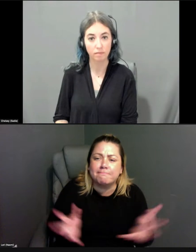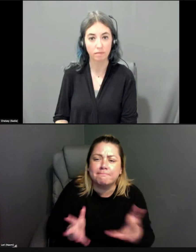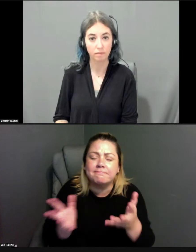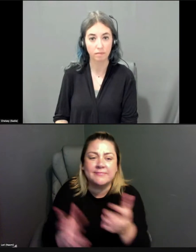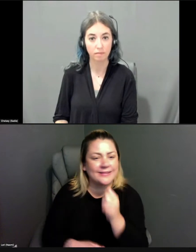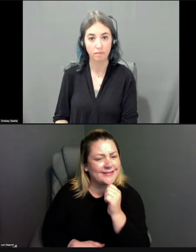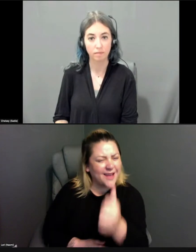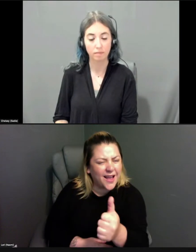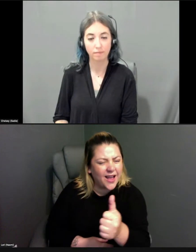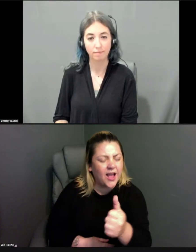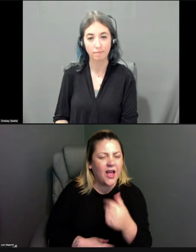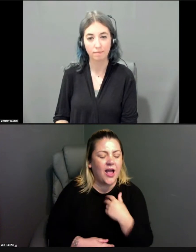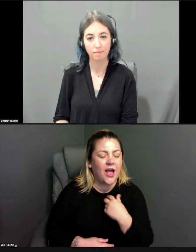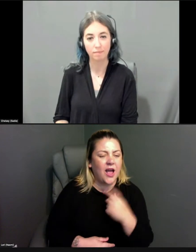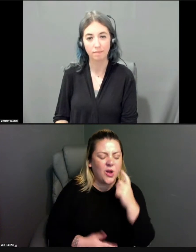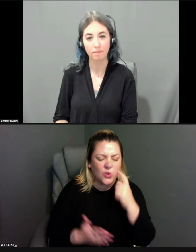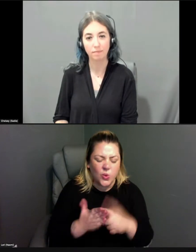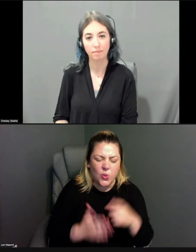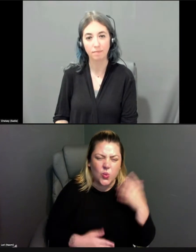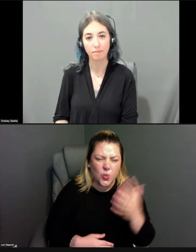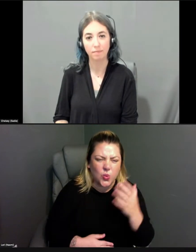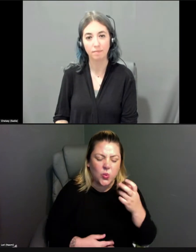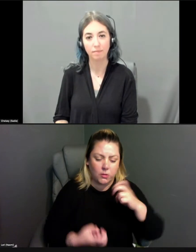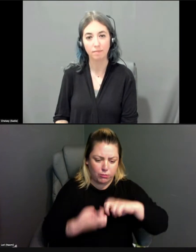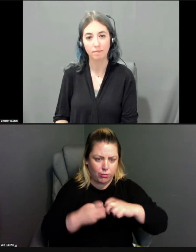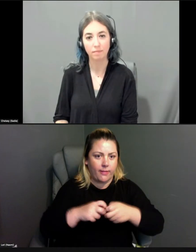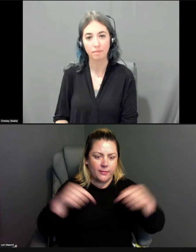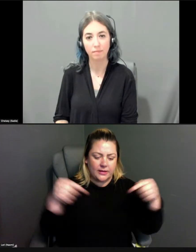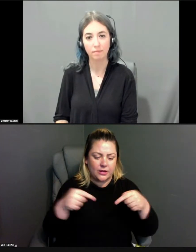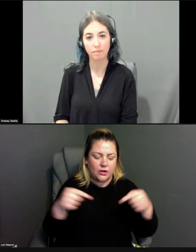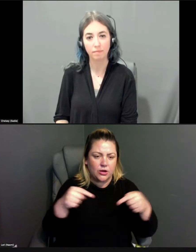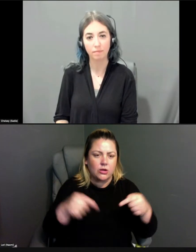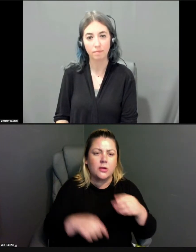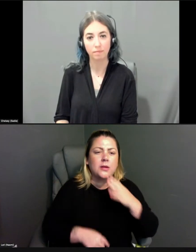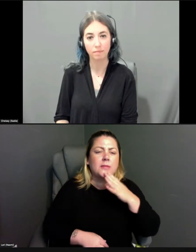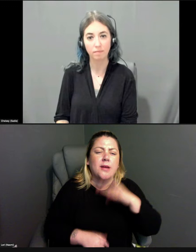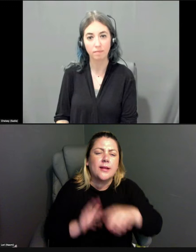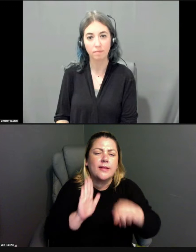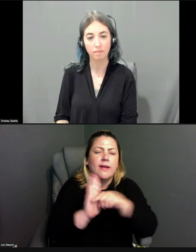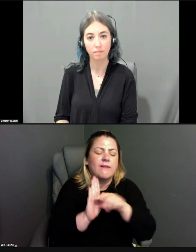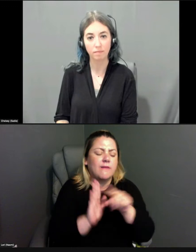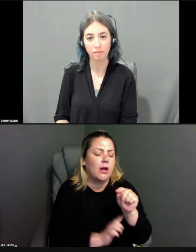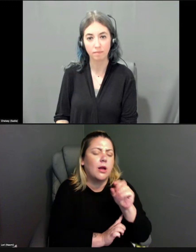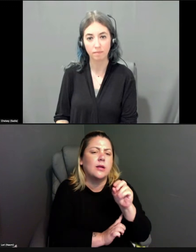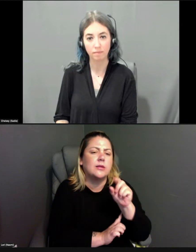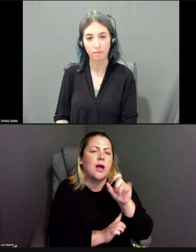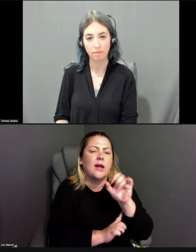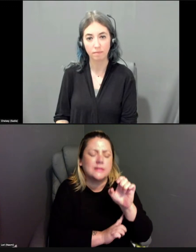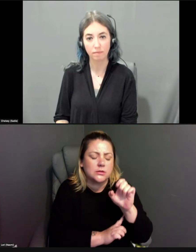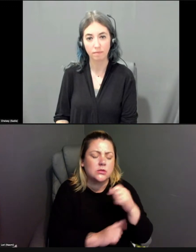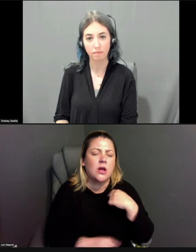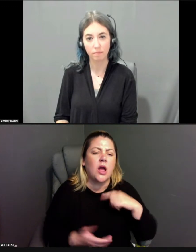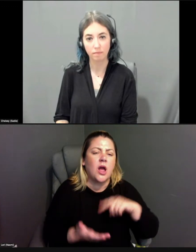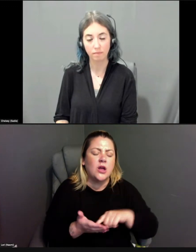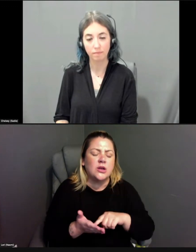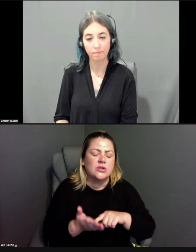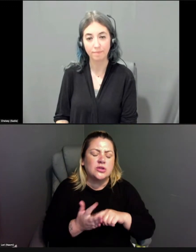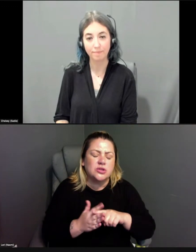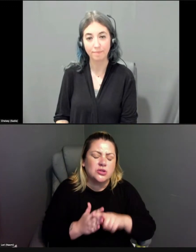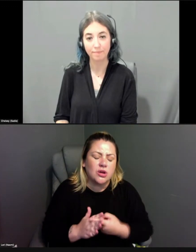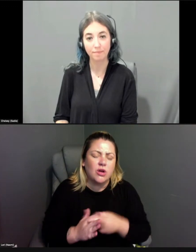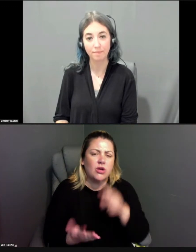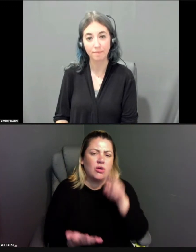don't know, it felt very problematic to me. So I just started kind of thinking about that a lot, and like